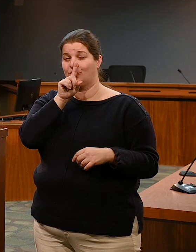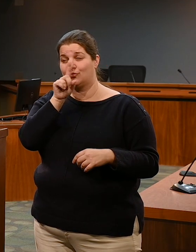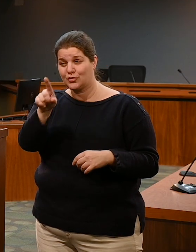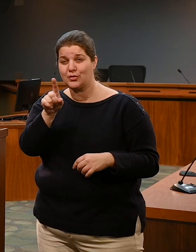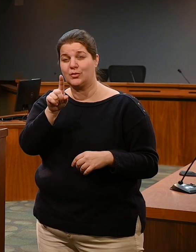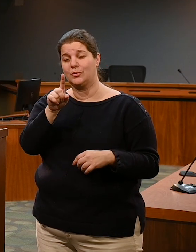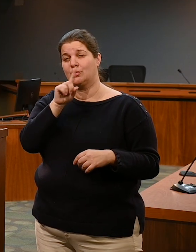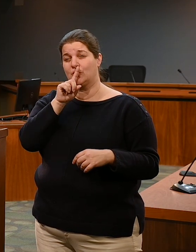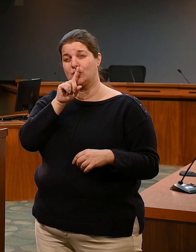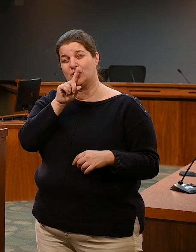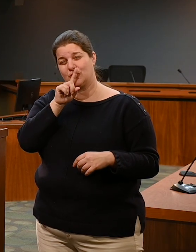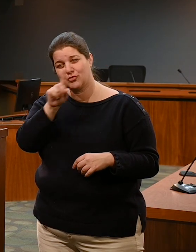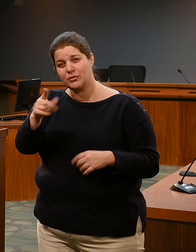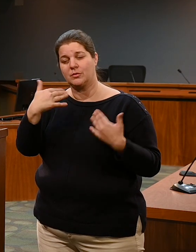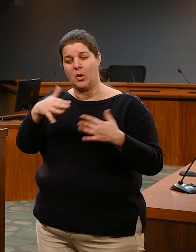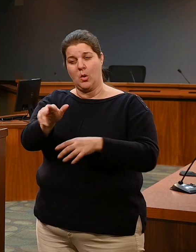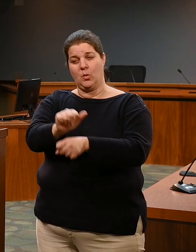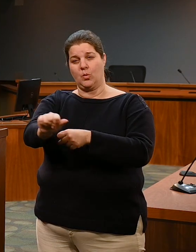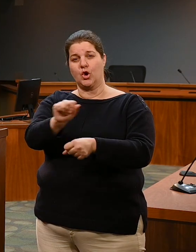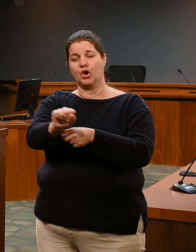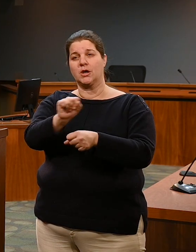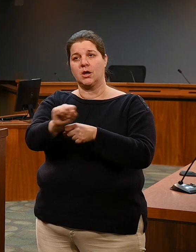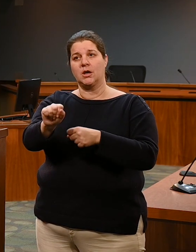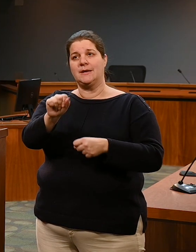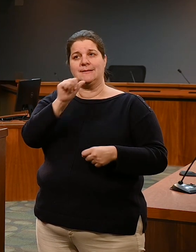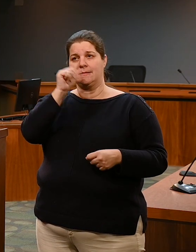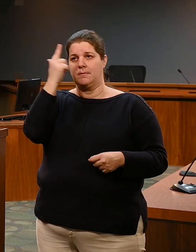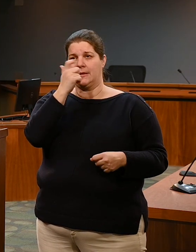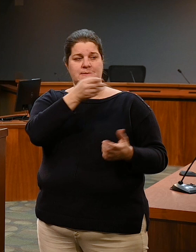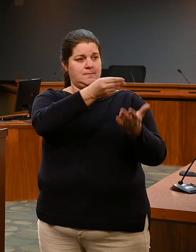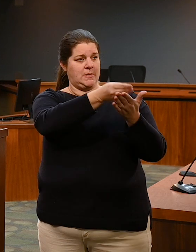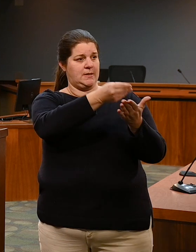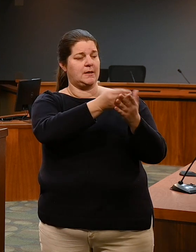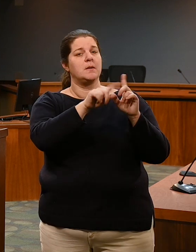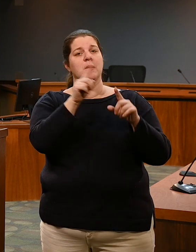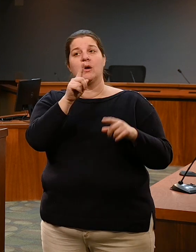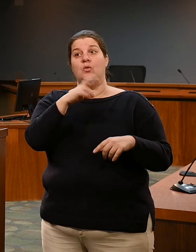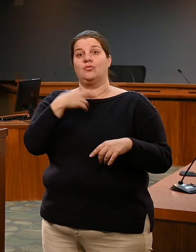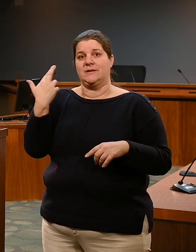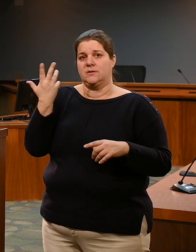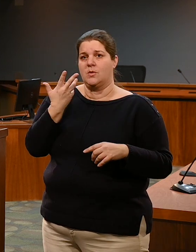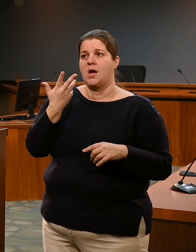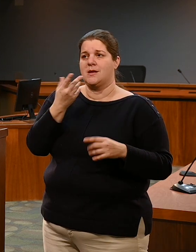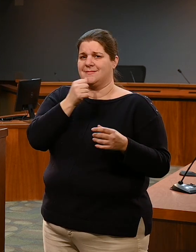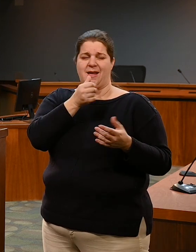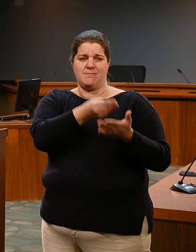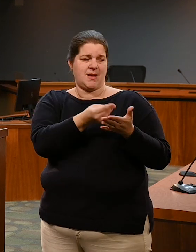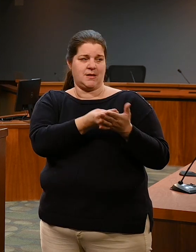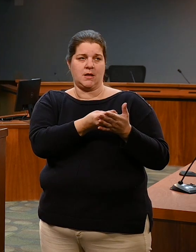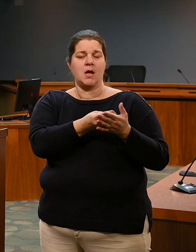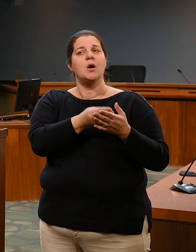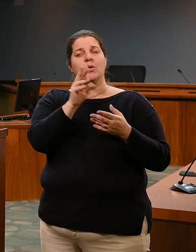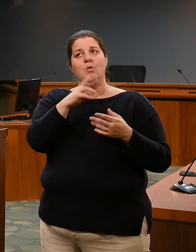inaction is not measured in dollars, but it's measured in futures. As a result,